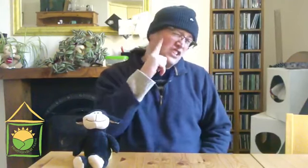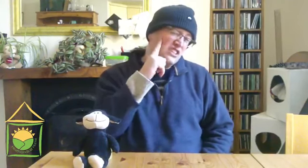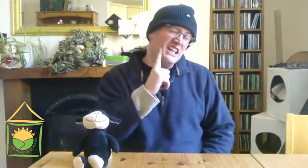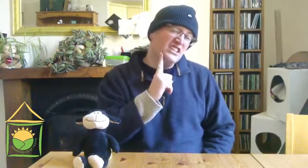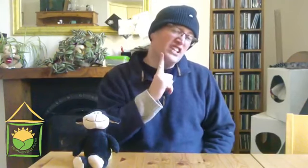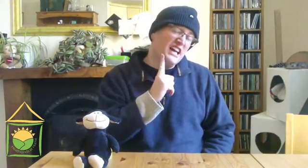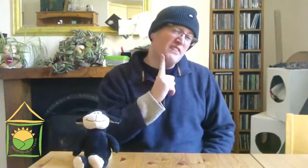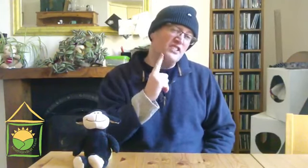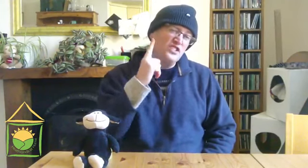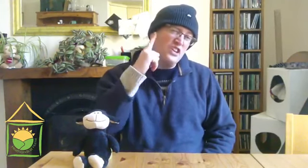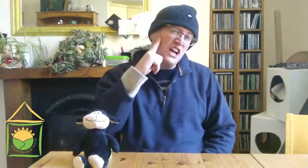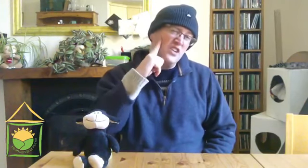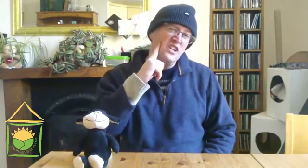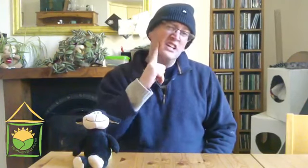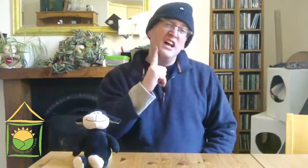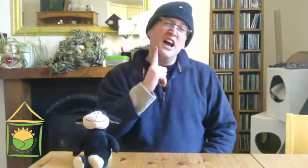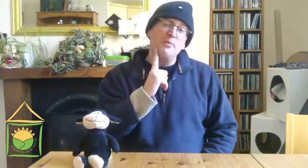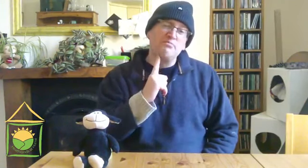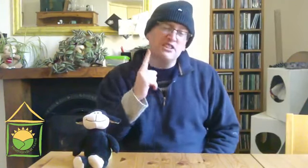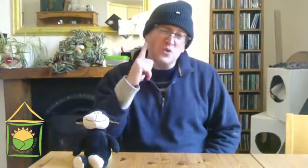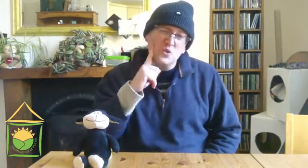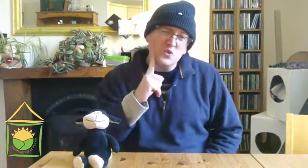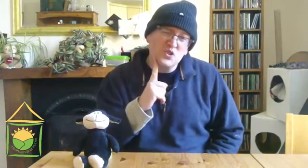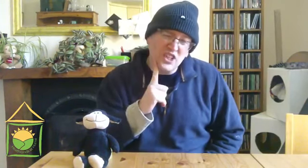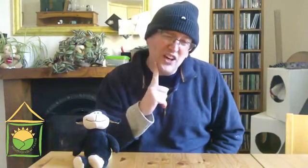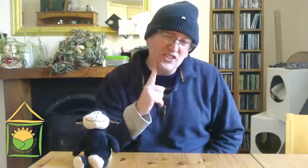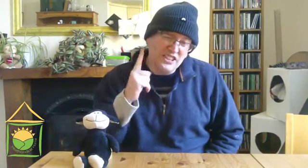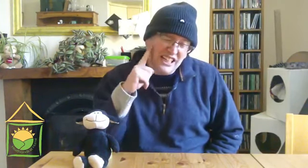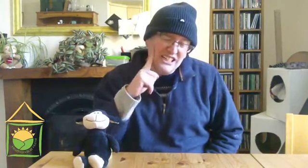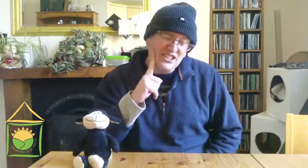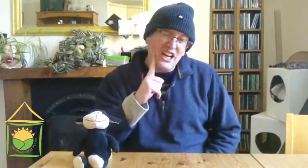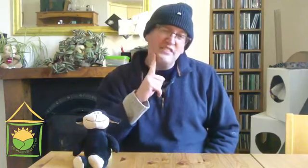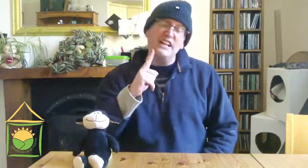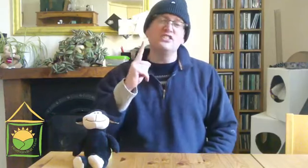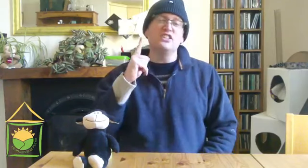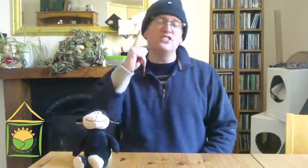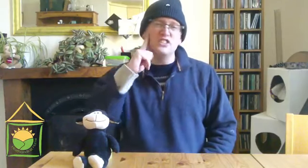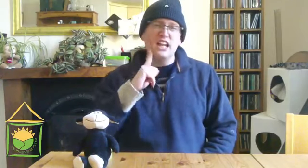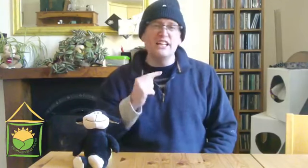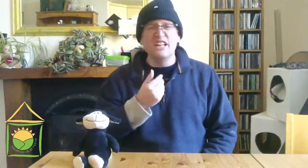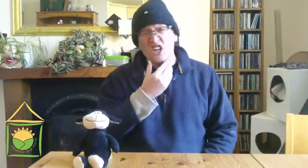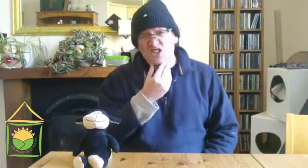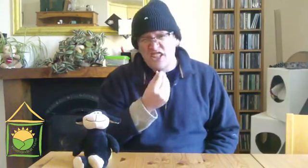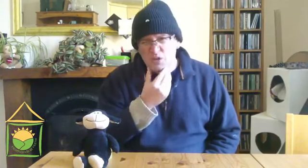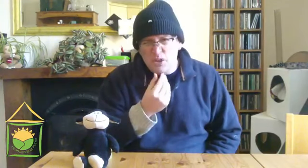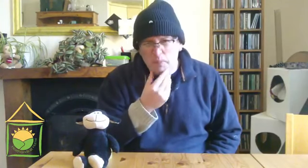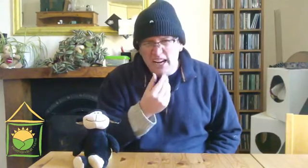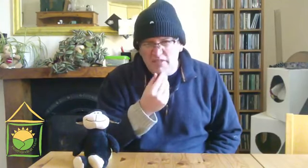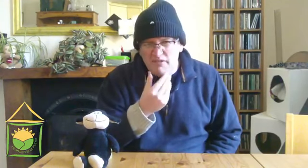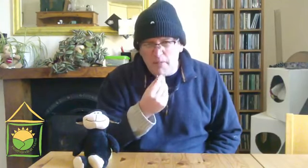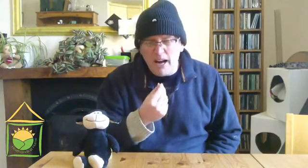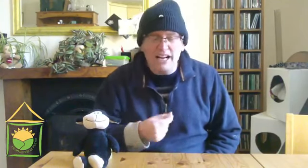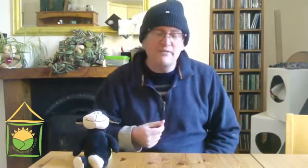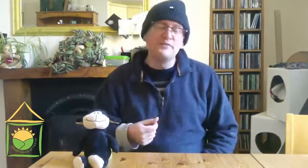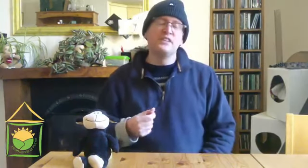clean shaven, she's got no bristles, so she's clean shaven, and so she's a lady. So this one's a beard for a man,